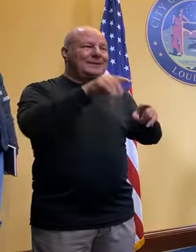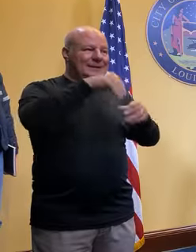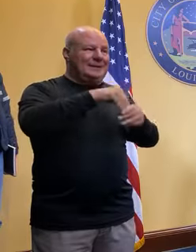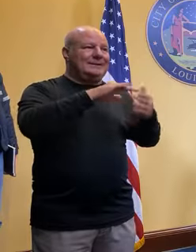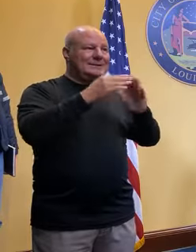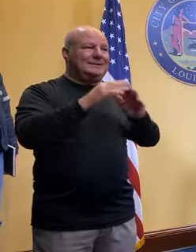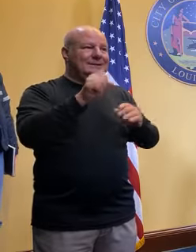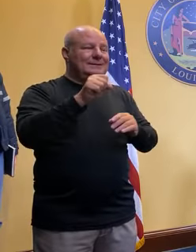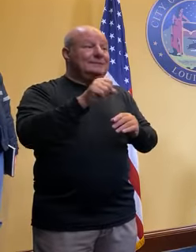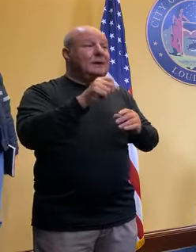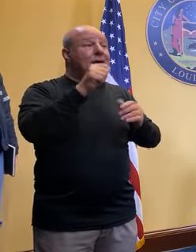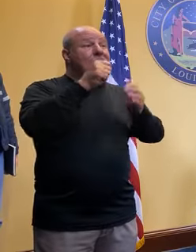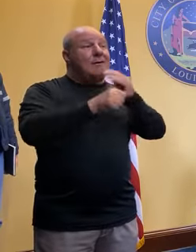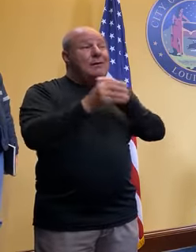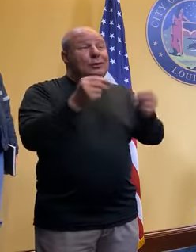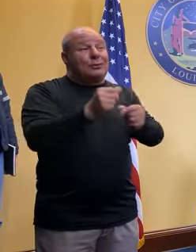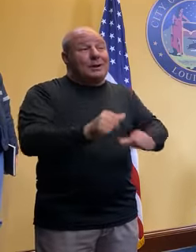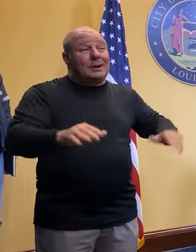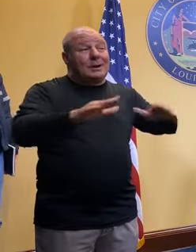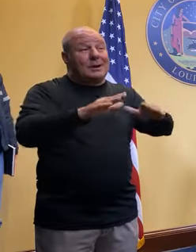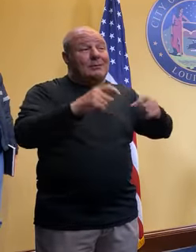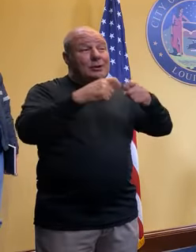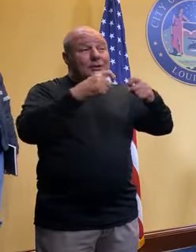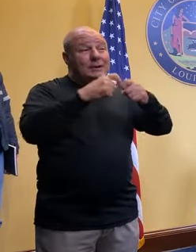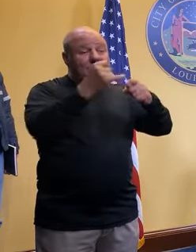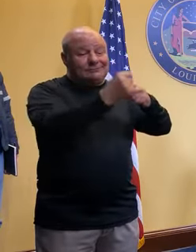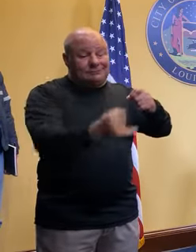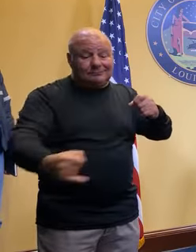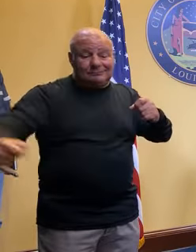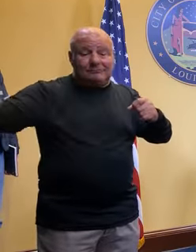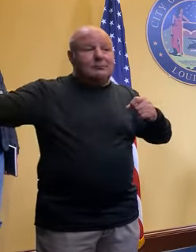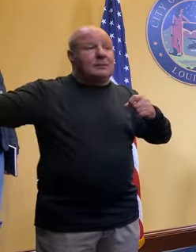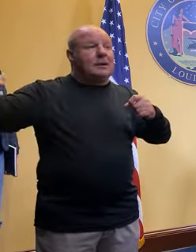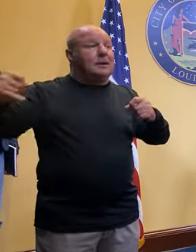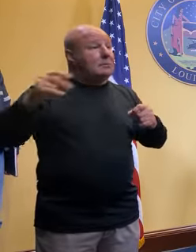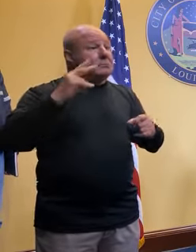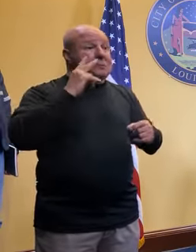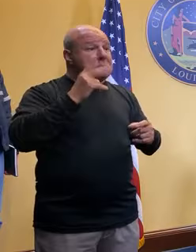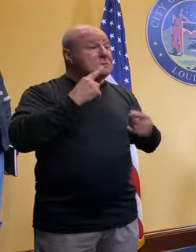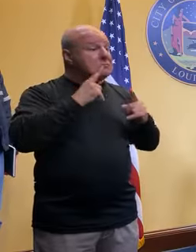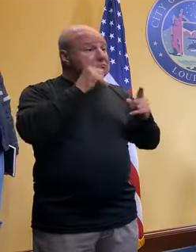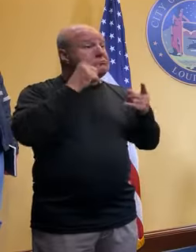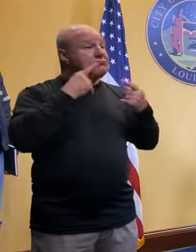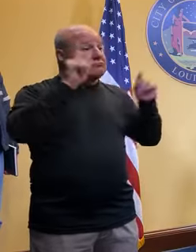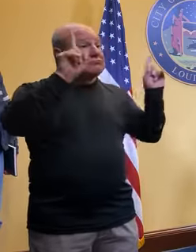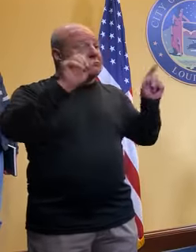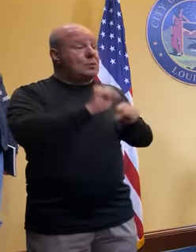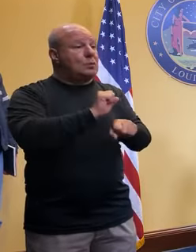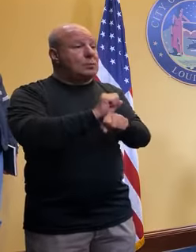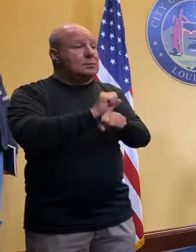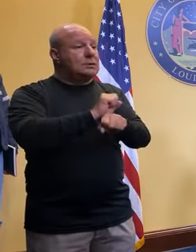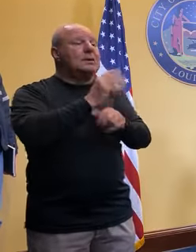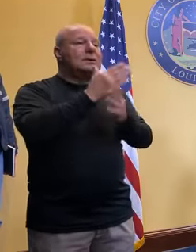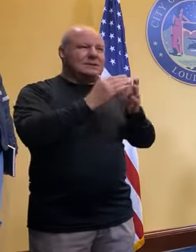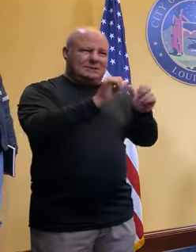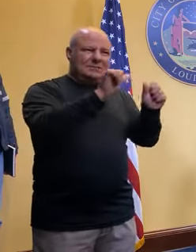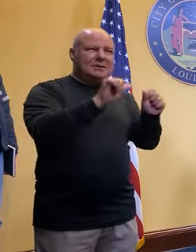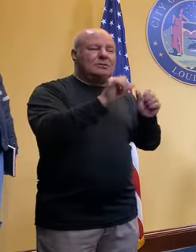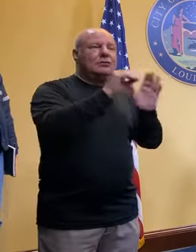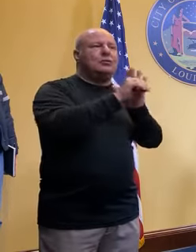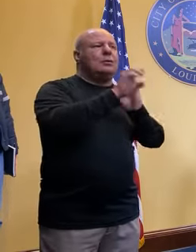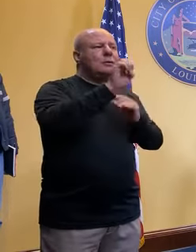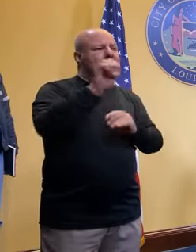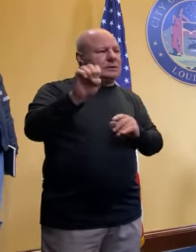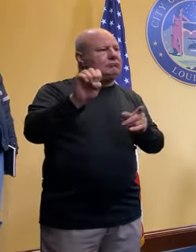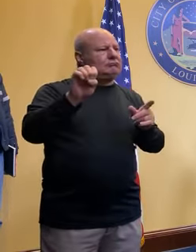city. Underground utility, we've seen that it works in some areas in New Orleans East, for